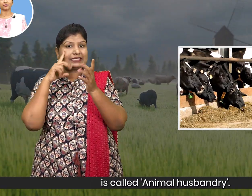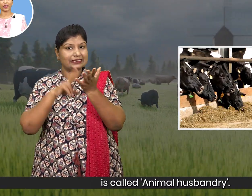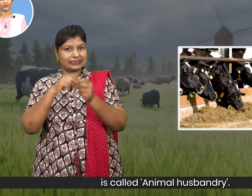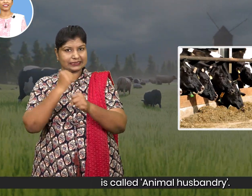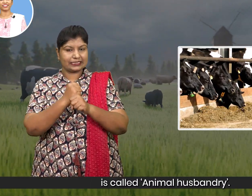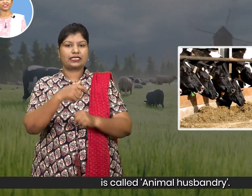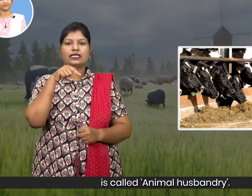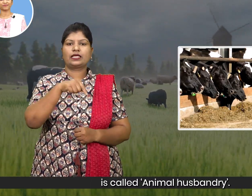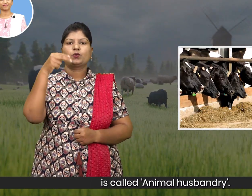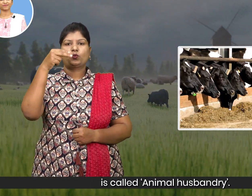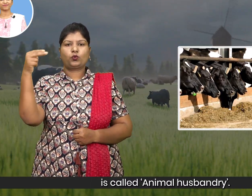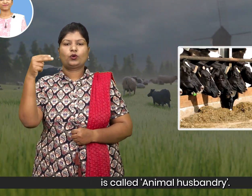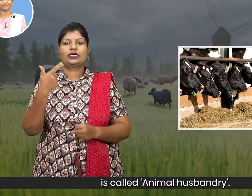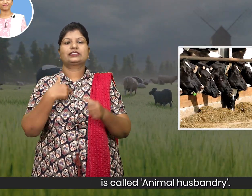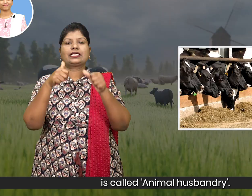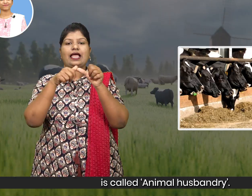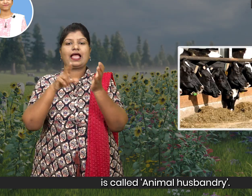animal husbandry.